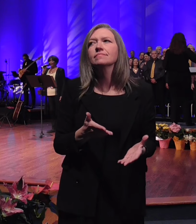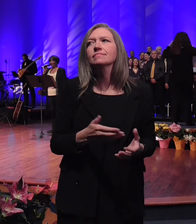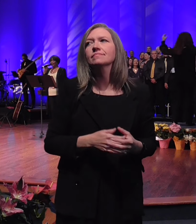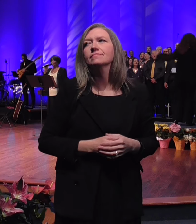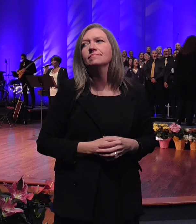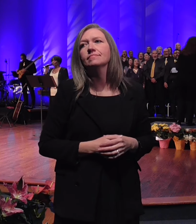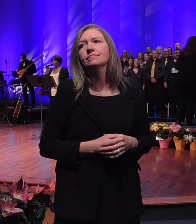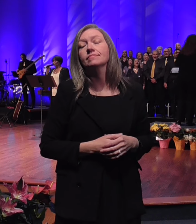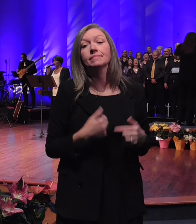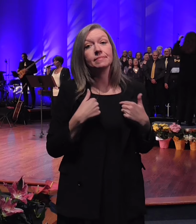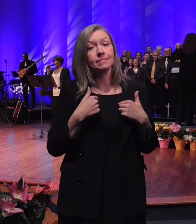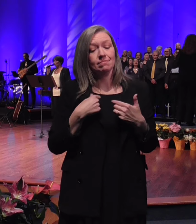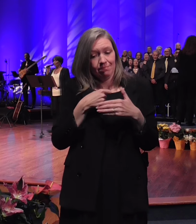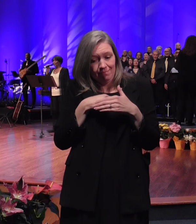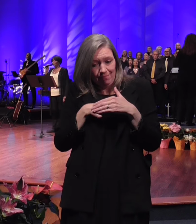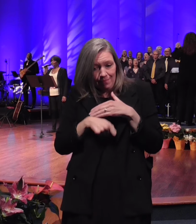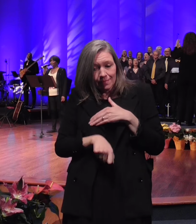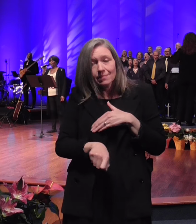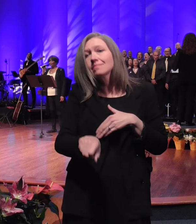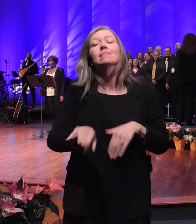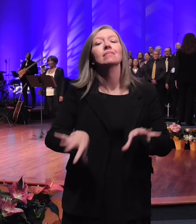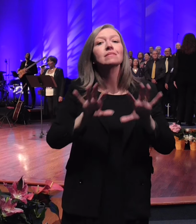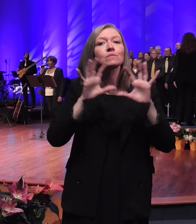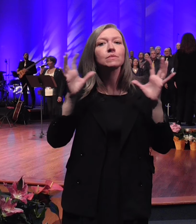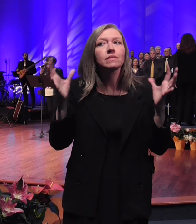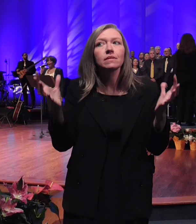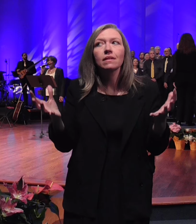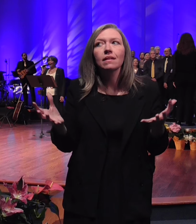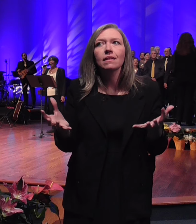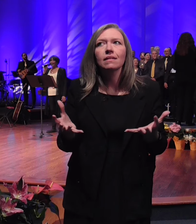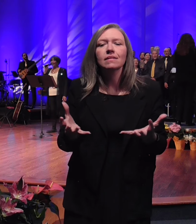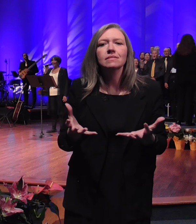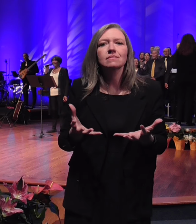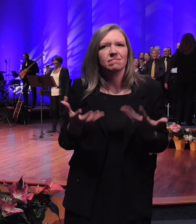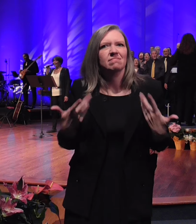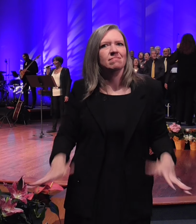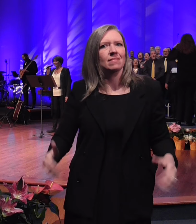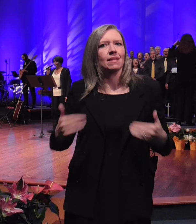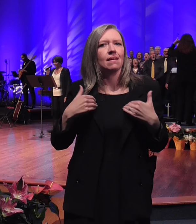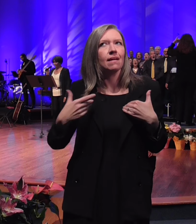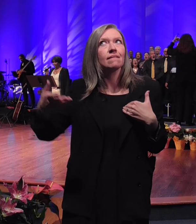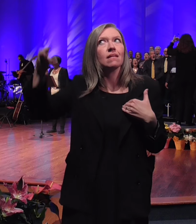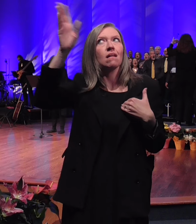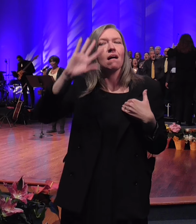I came into this world with God,